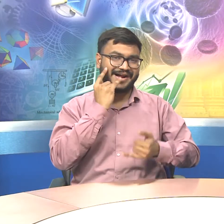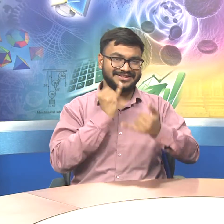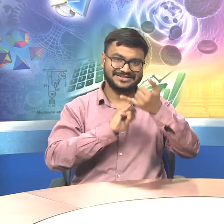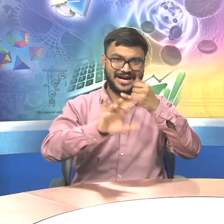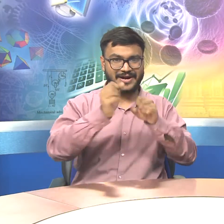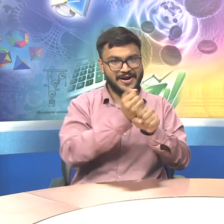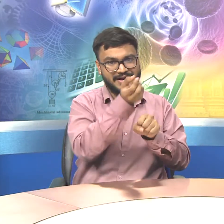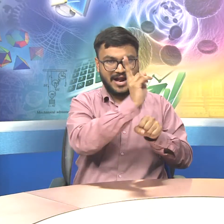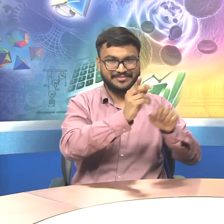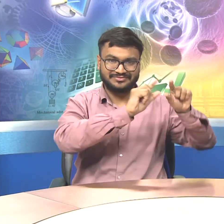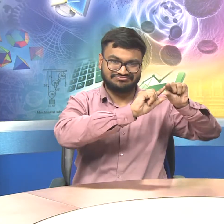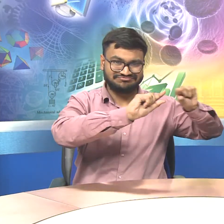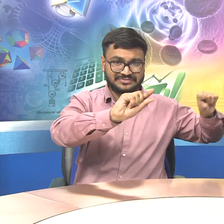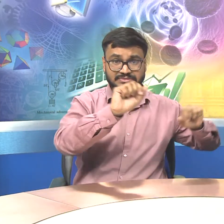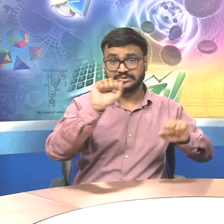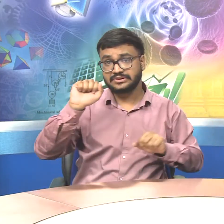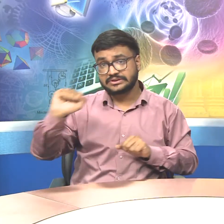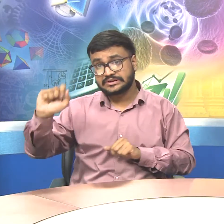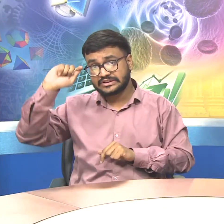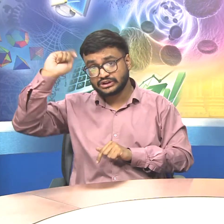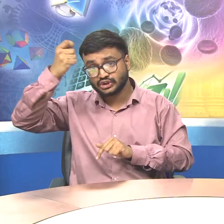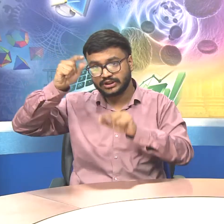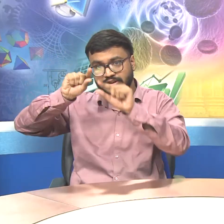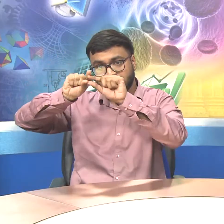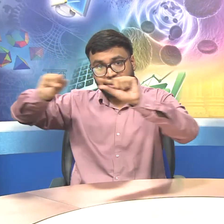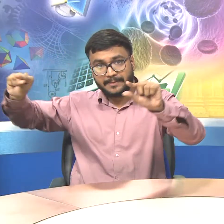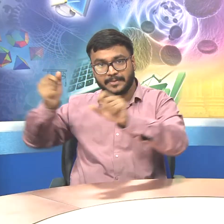In ISL, you can see on the screen